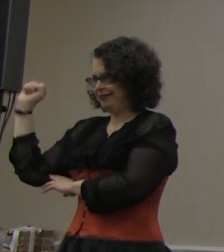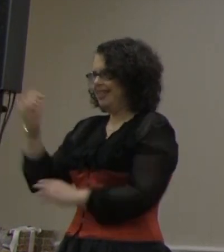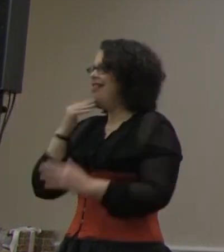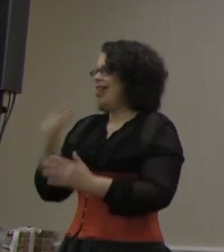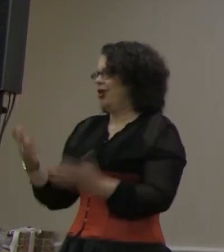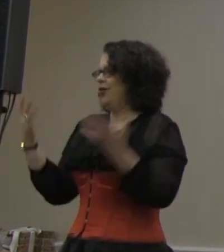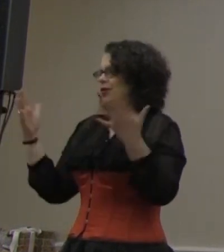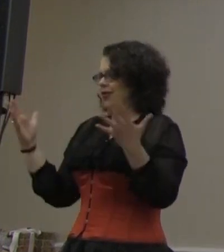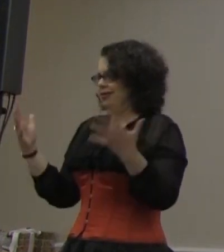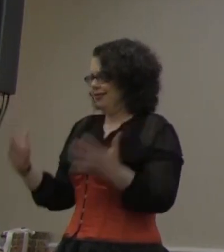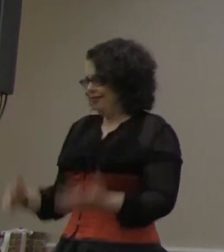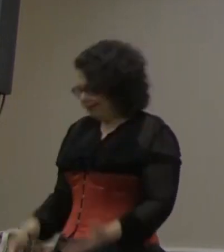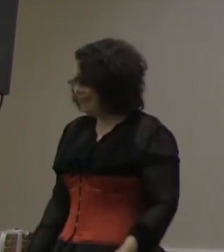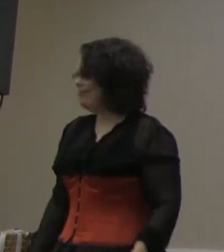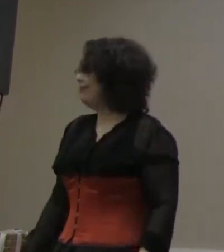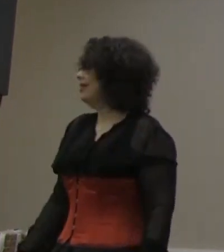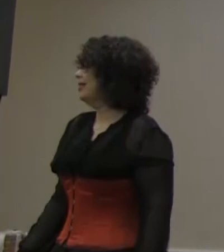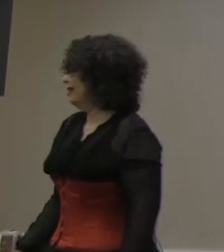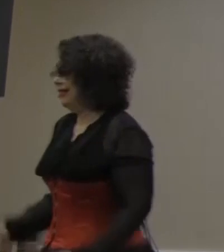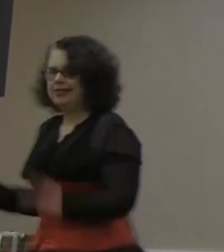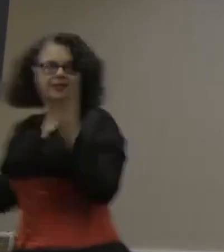Thank you. Merci. Et bonsoir.